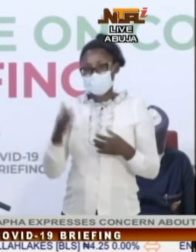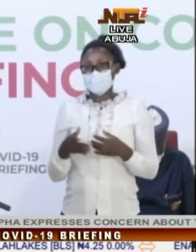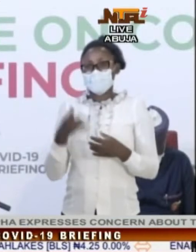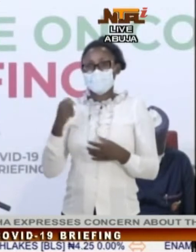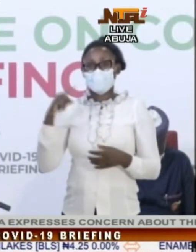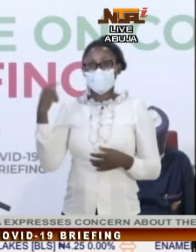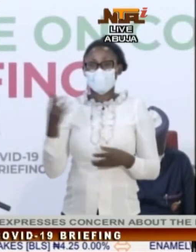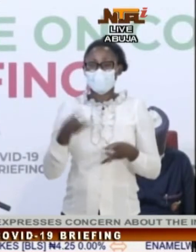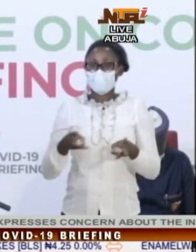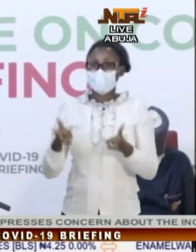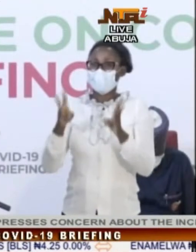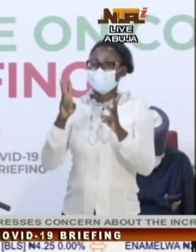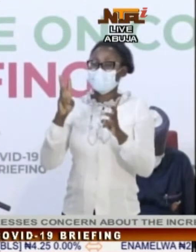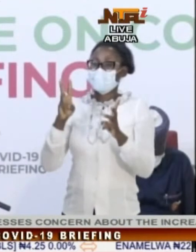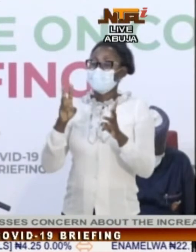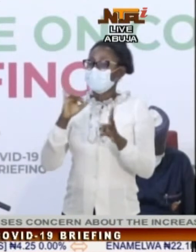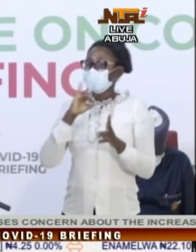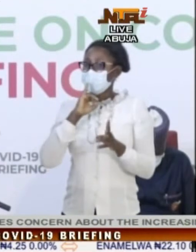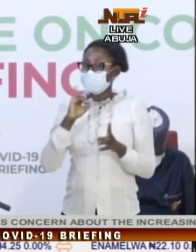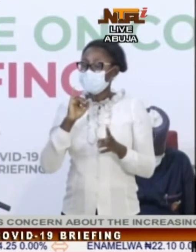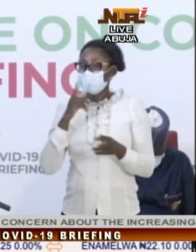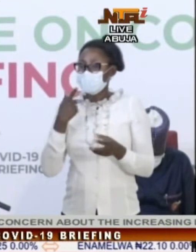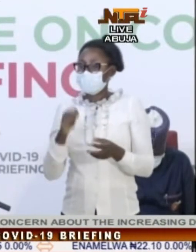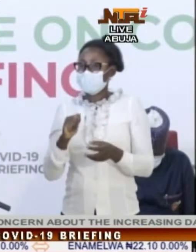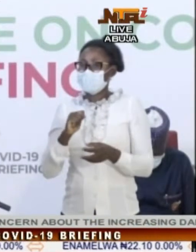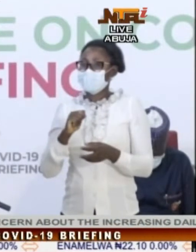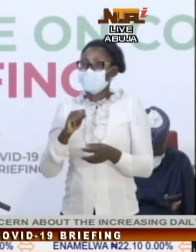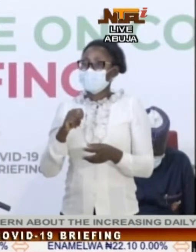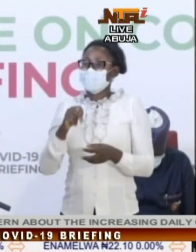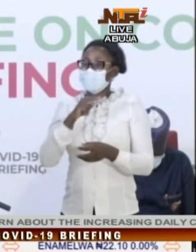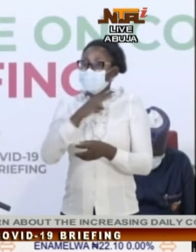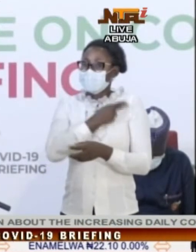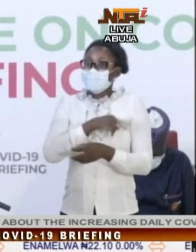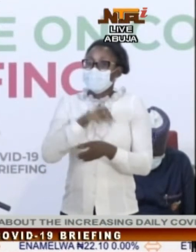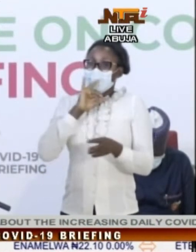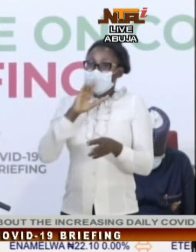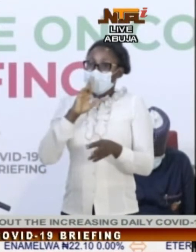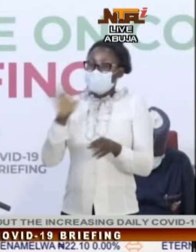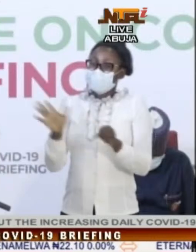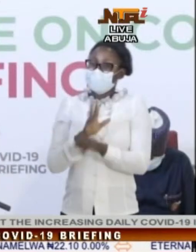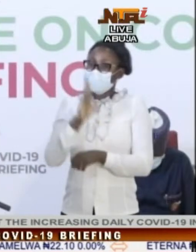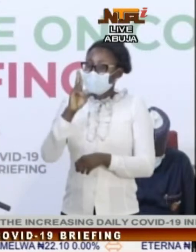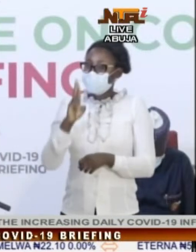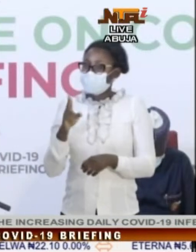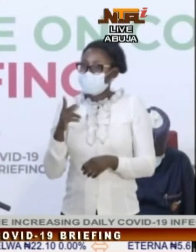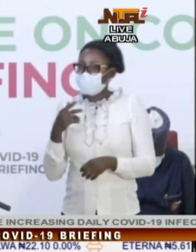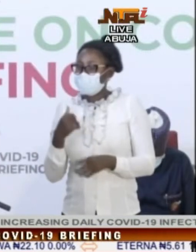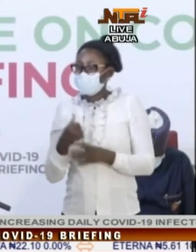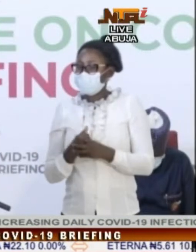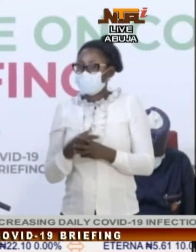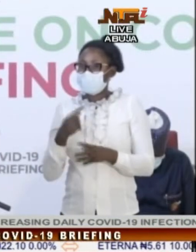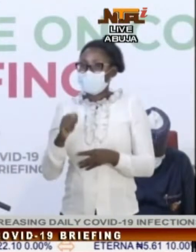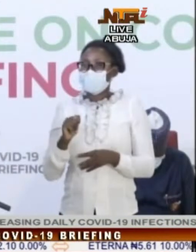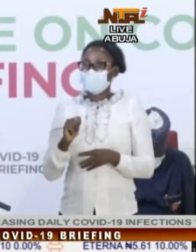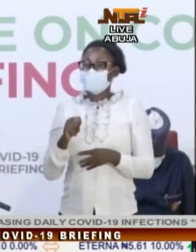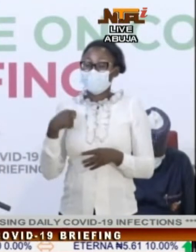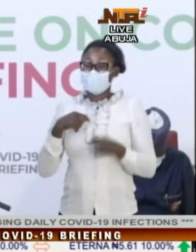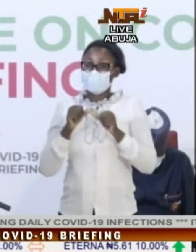be when your hospitals start getting filled up and people start dying. So for that reason, we continue to